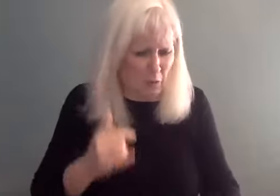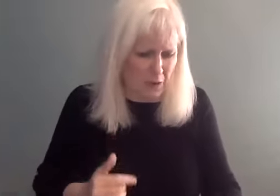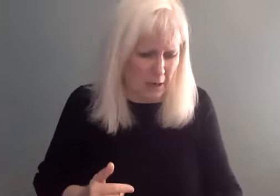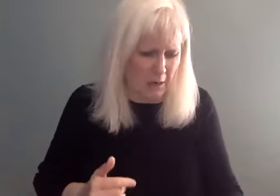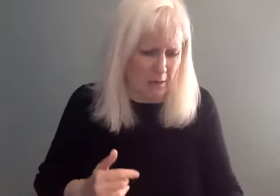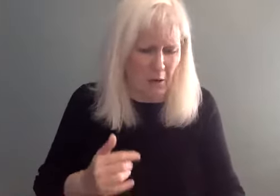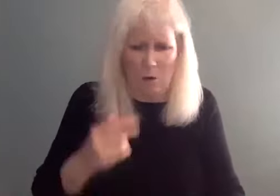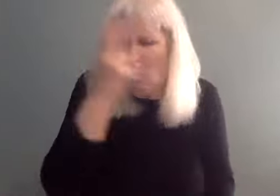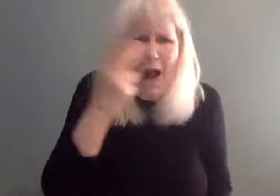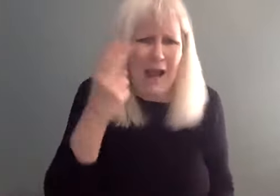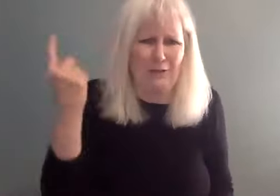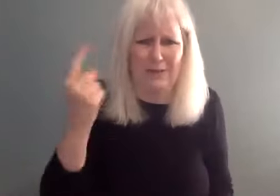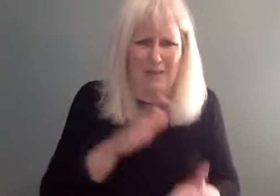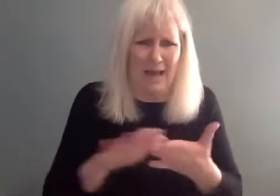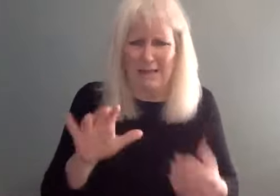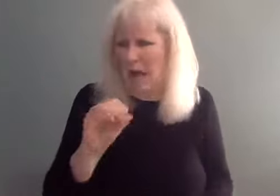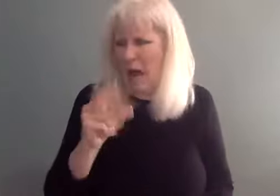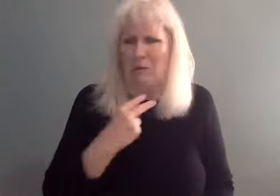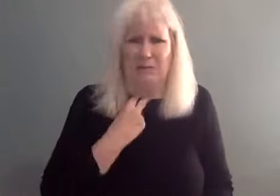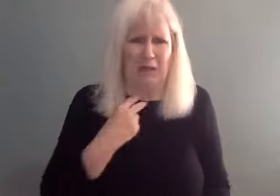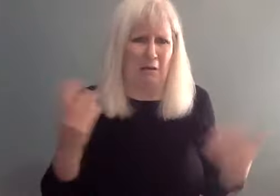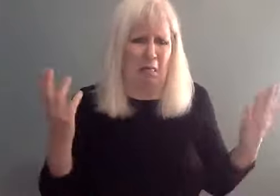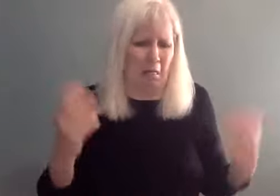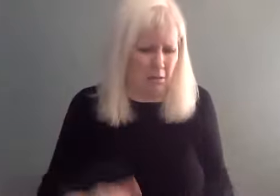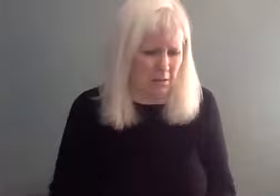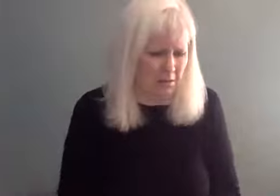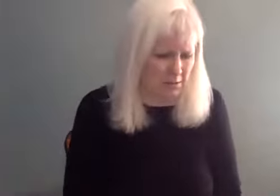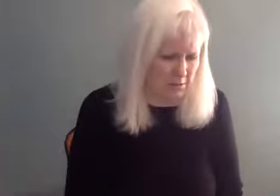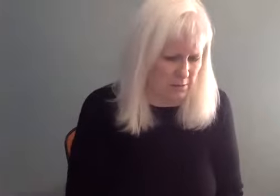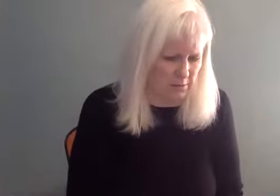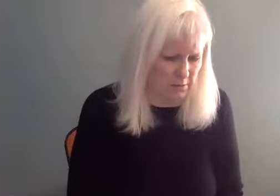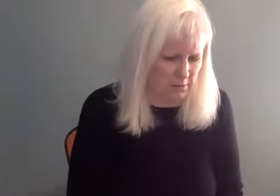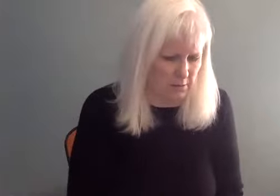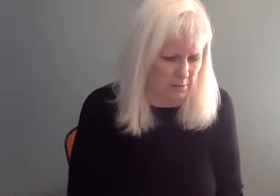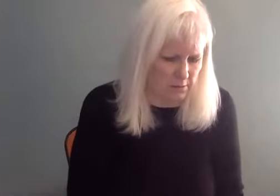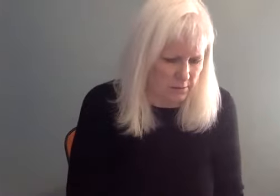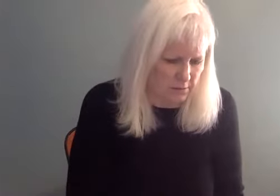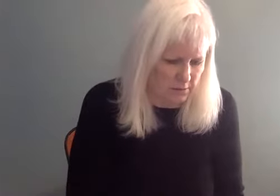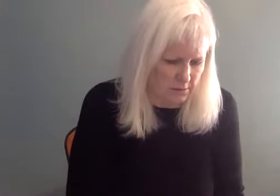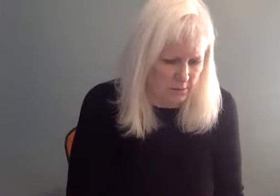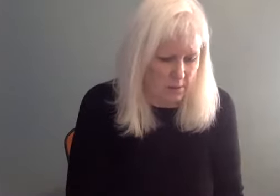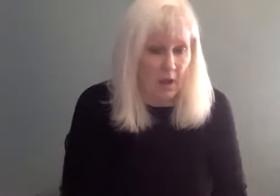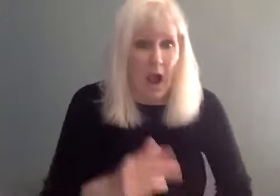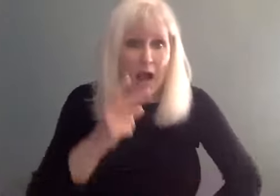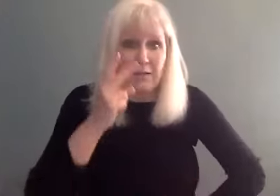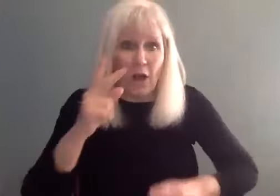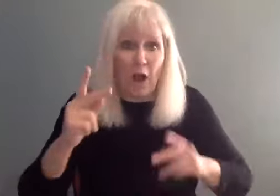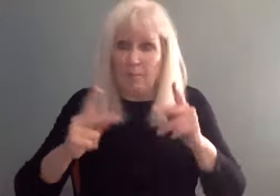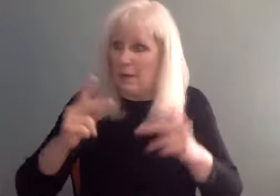somewhere. And, I saw at my girlfriend's place, I saw people being mean to people. It wasn't in